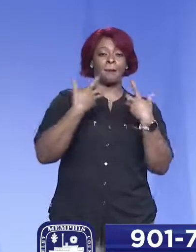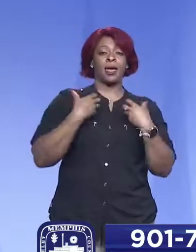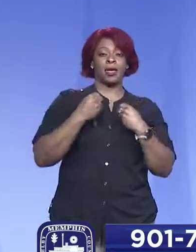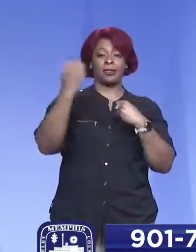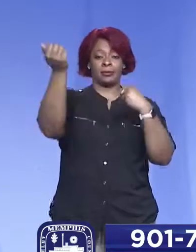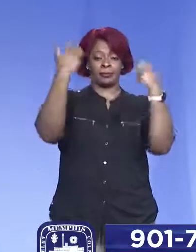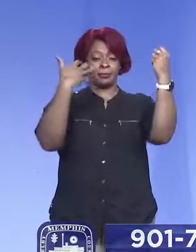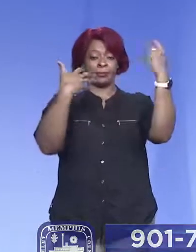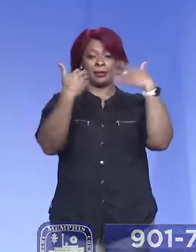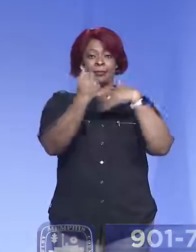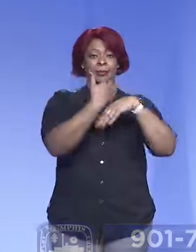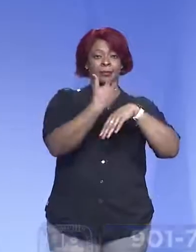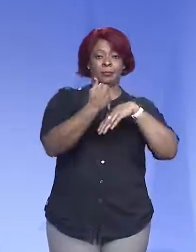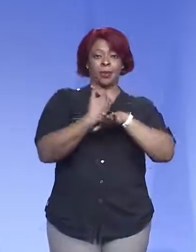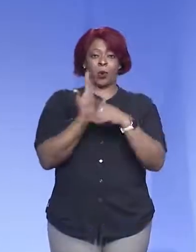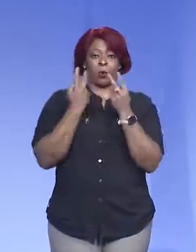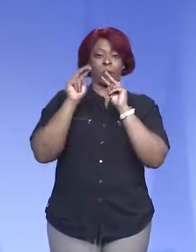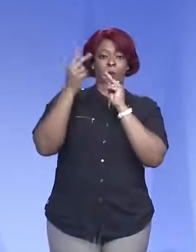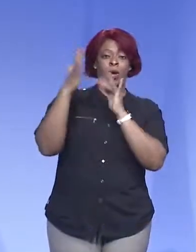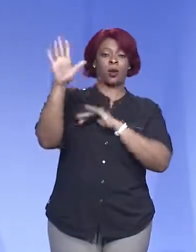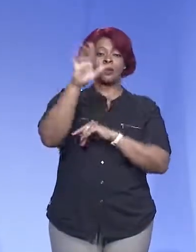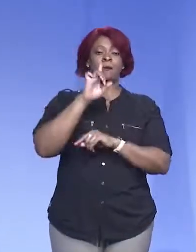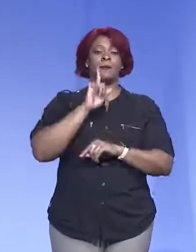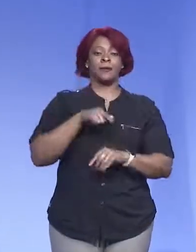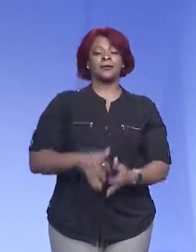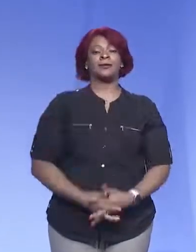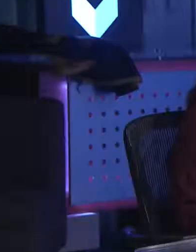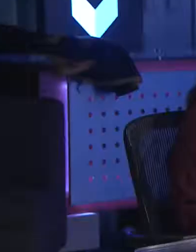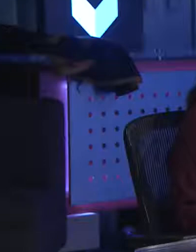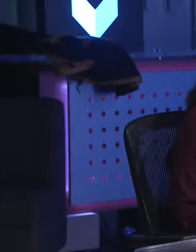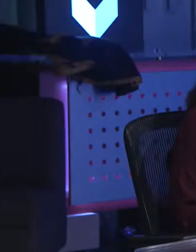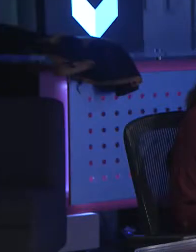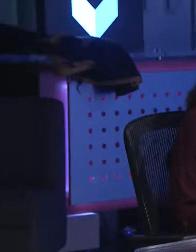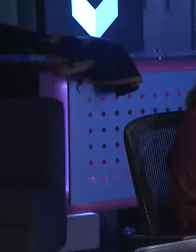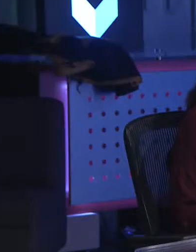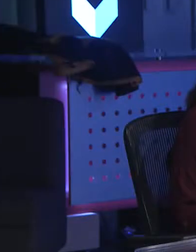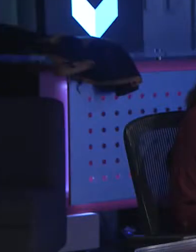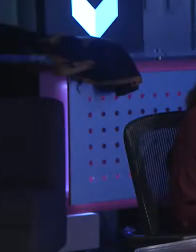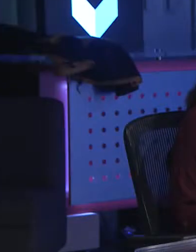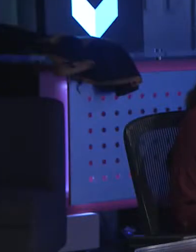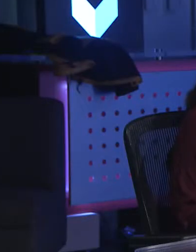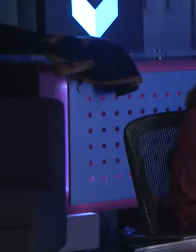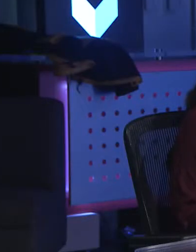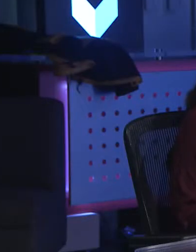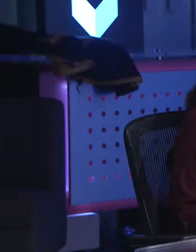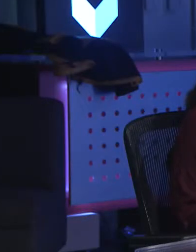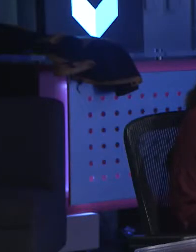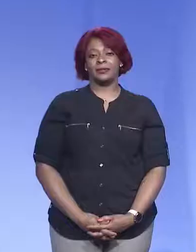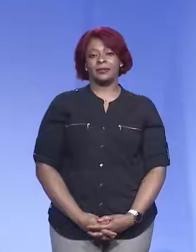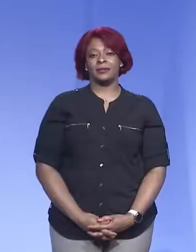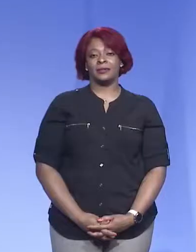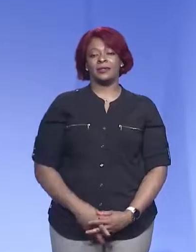we will wait on their guidance. Jacob Steimer, Memphis Business Journal.